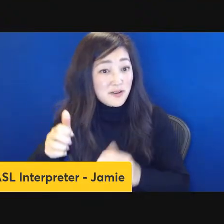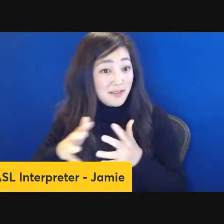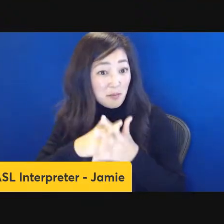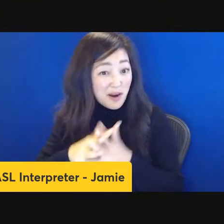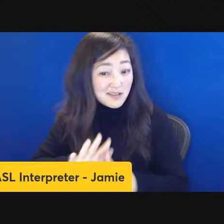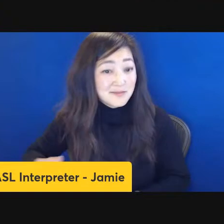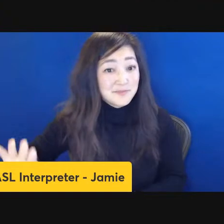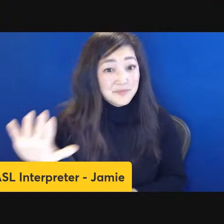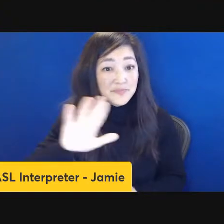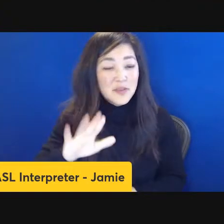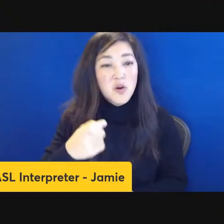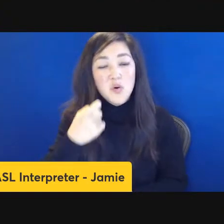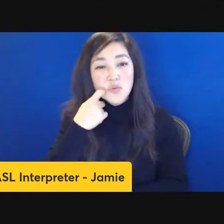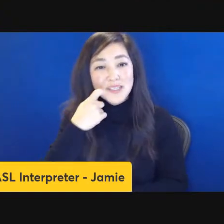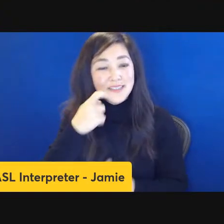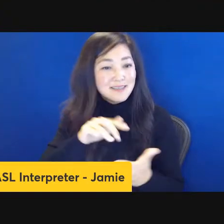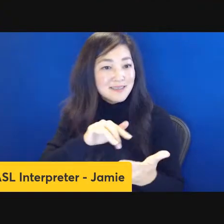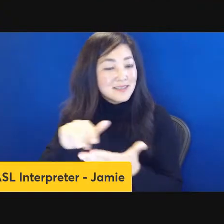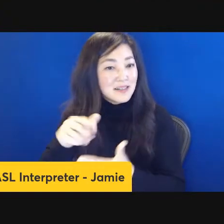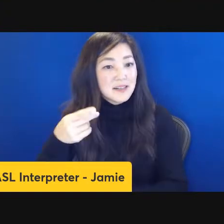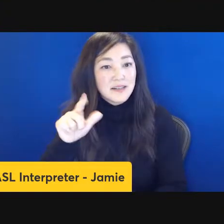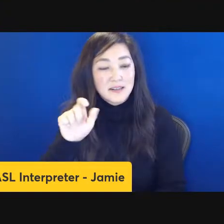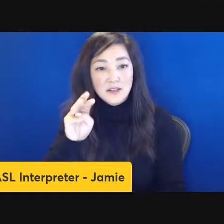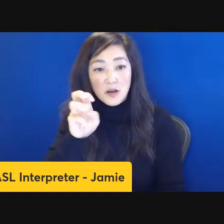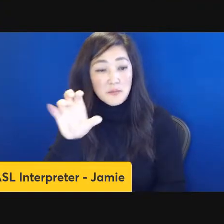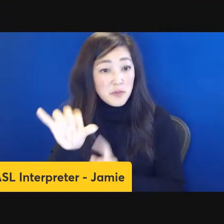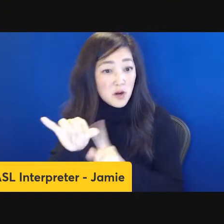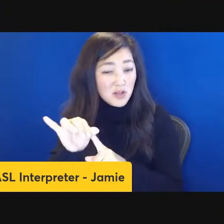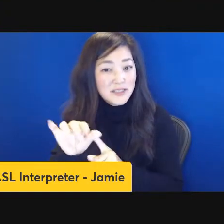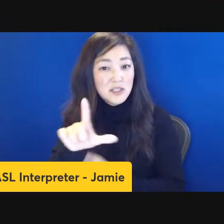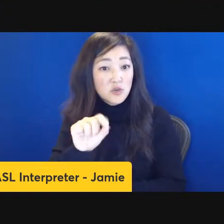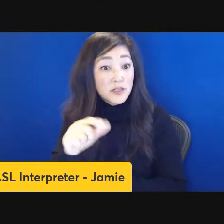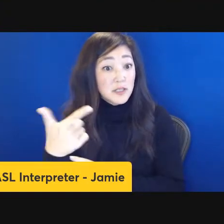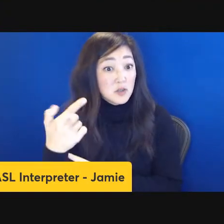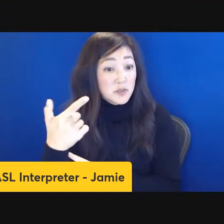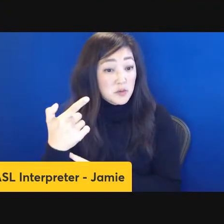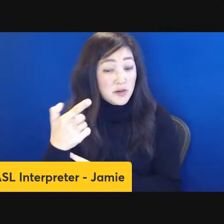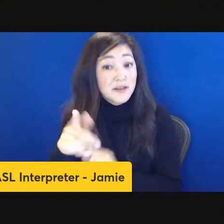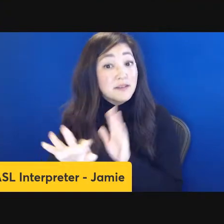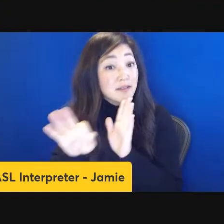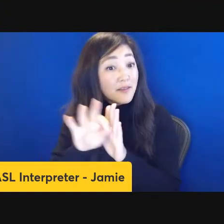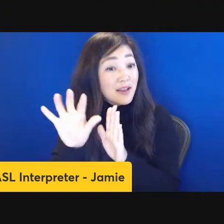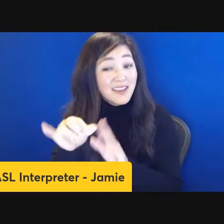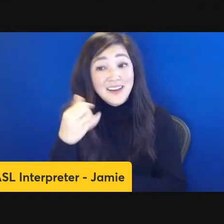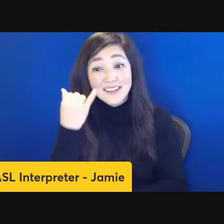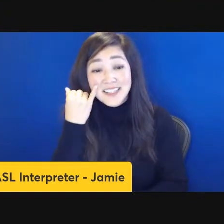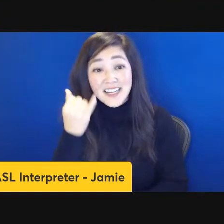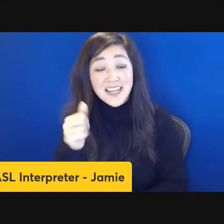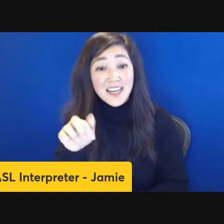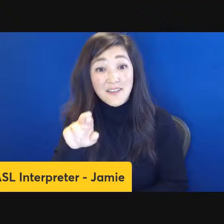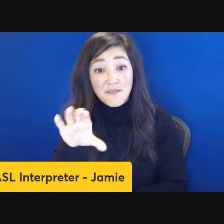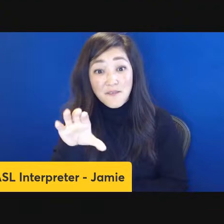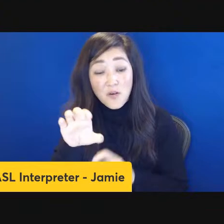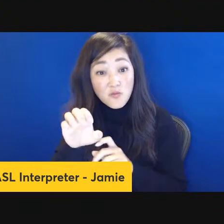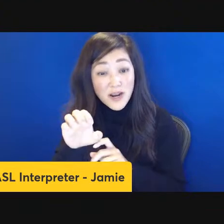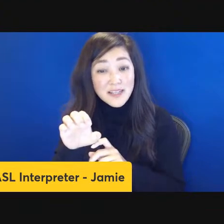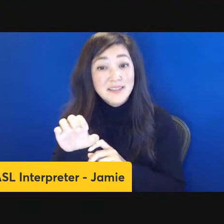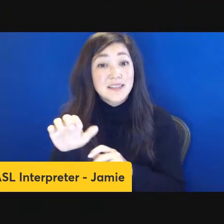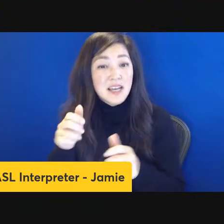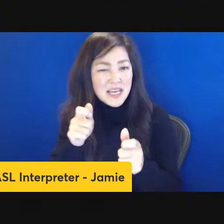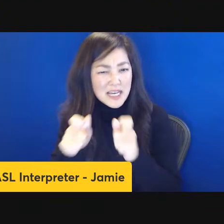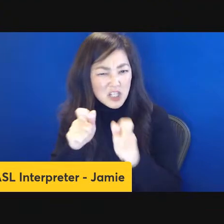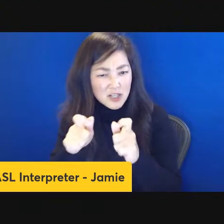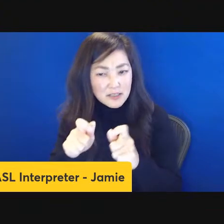study on pulmonology from the US in 2021 found that if race adjustments and corrections